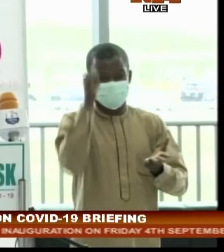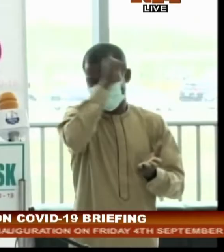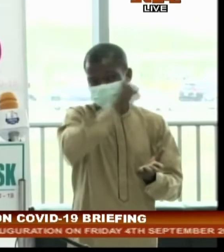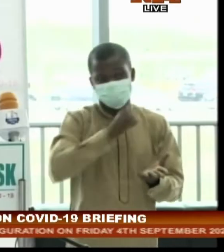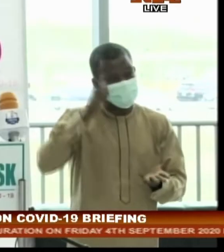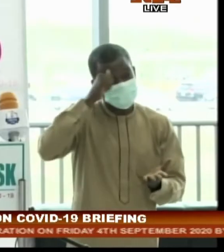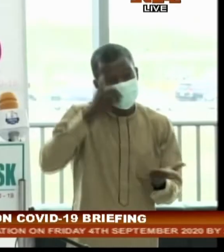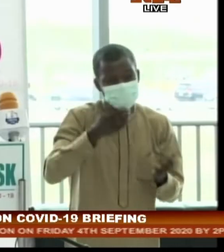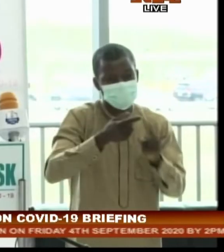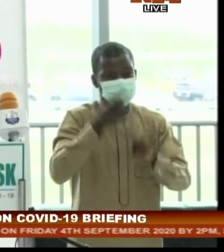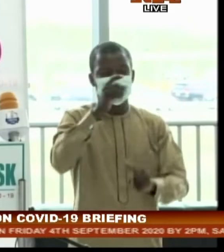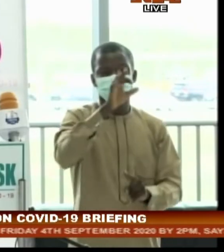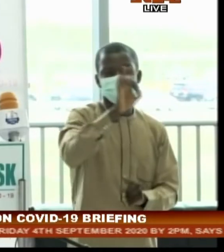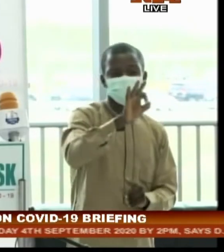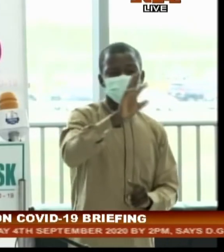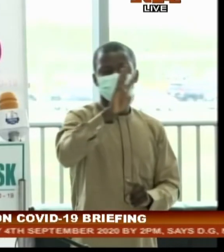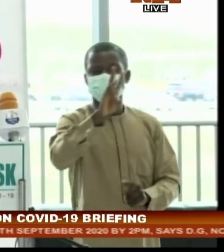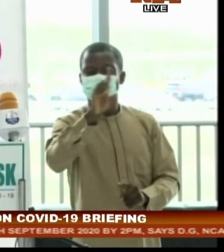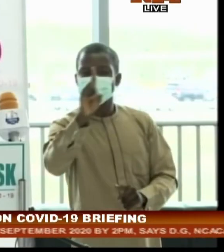From